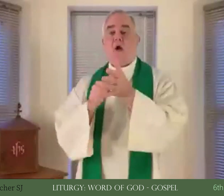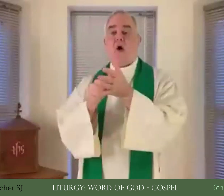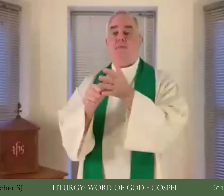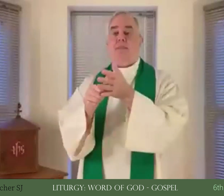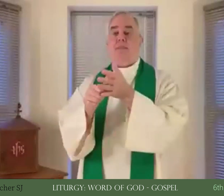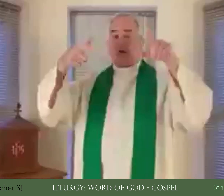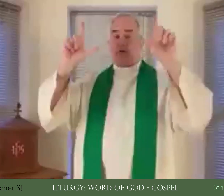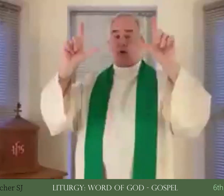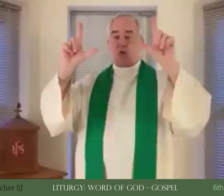Gospel of the Lord.